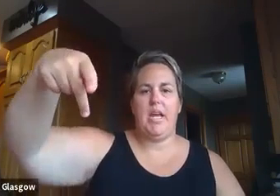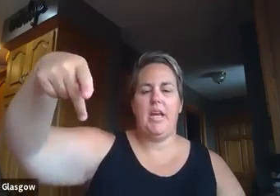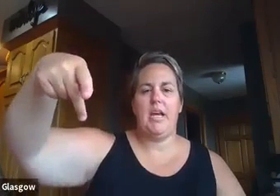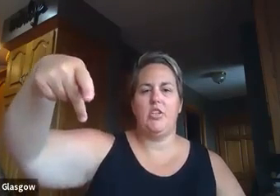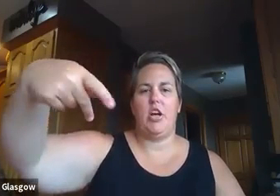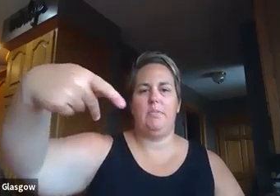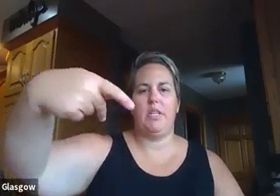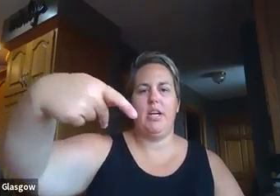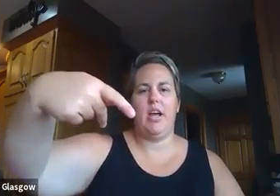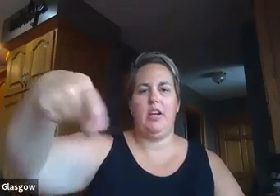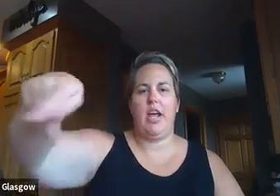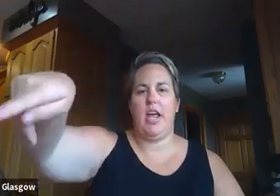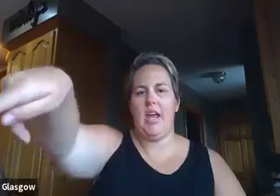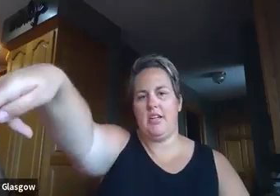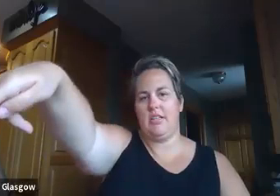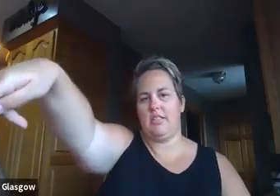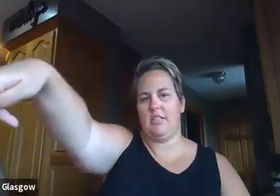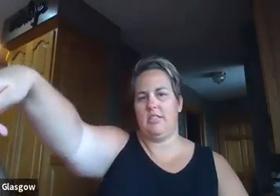P is your upside down K.